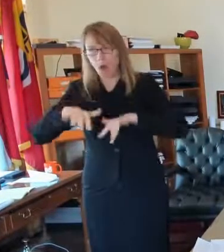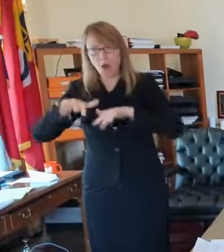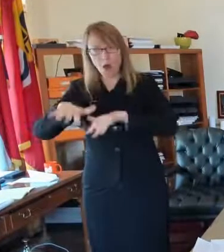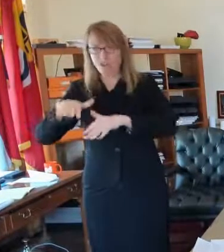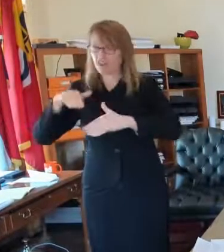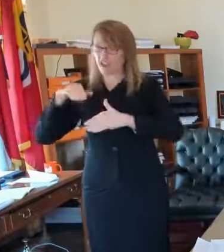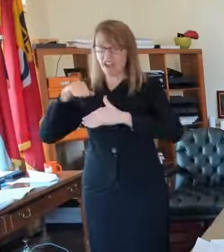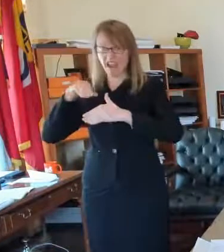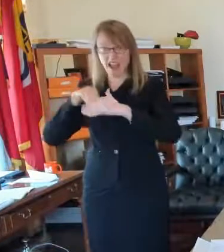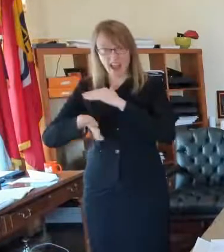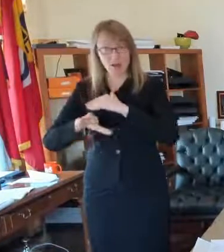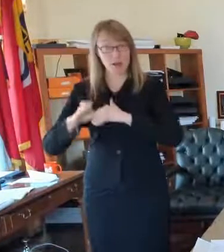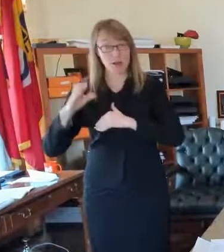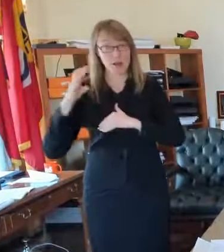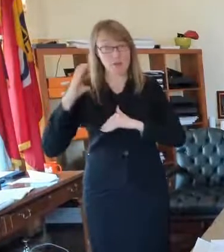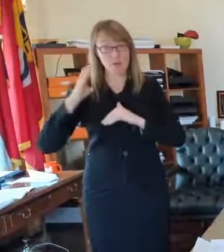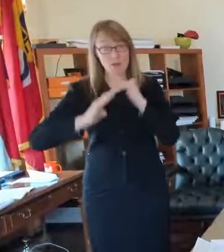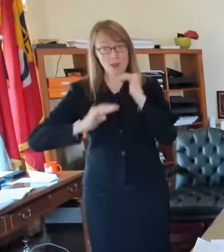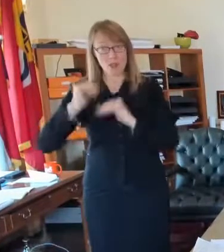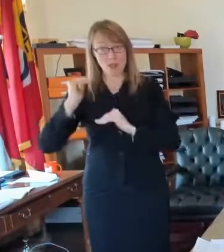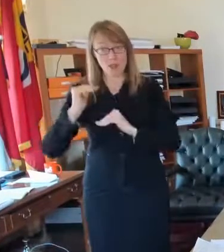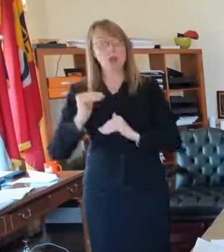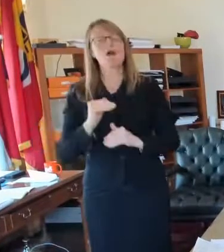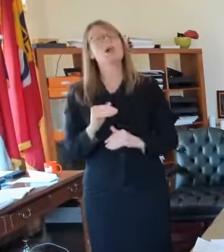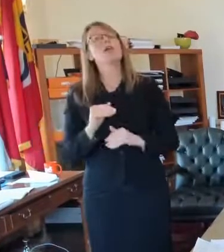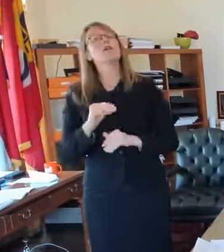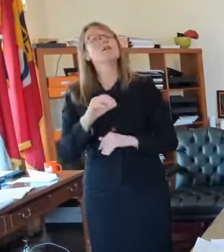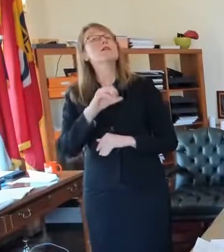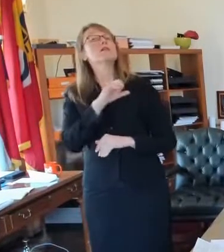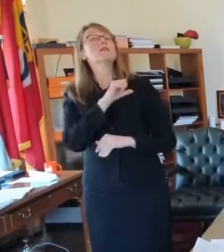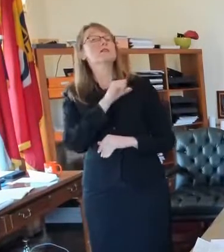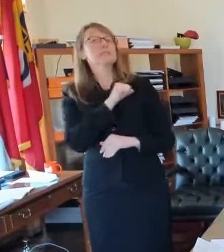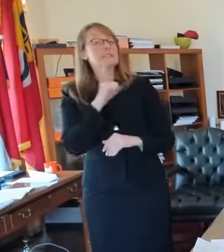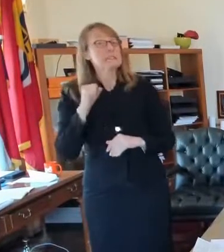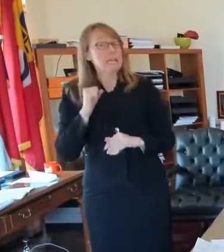on lockdown, trying to be removed from the Capitol.